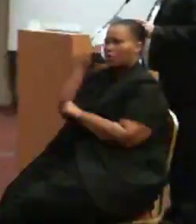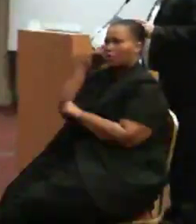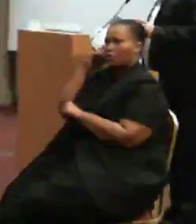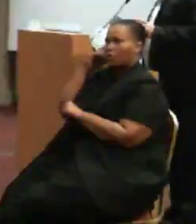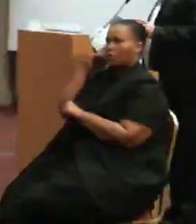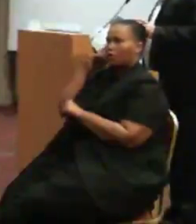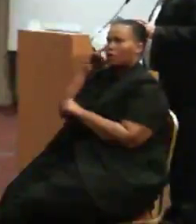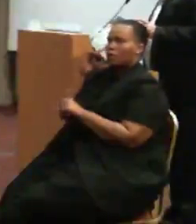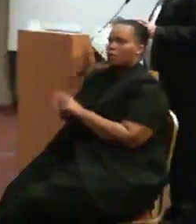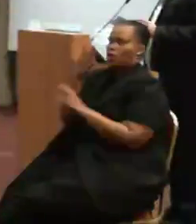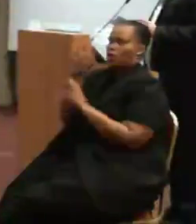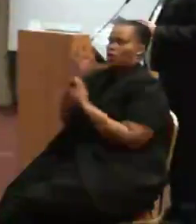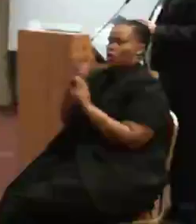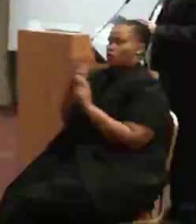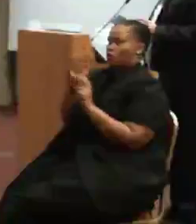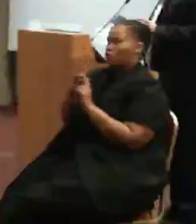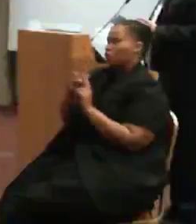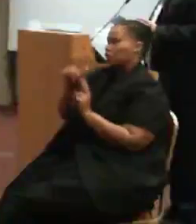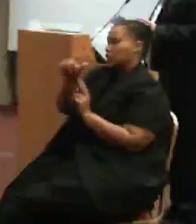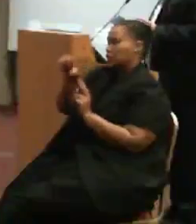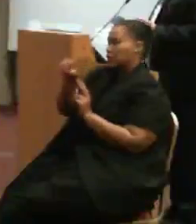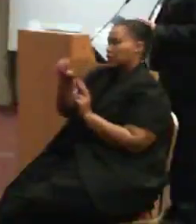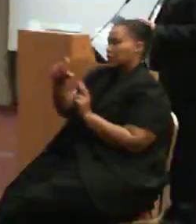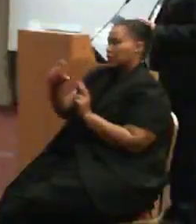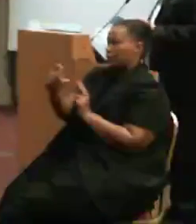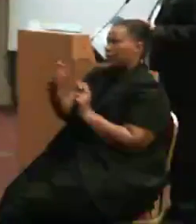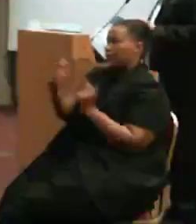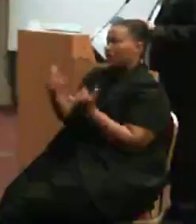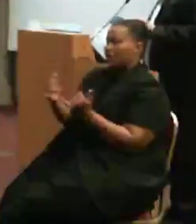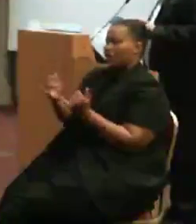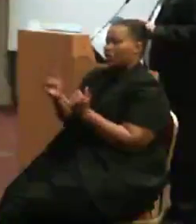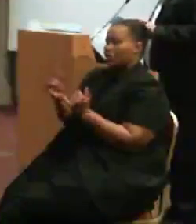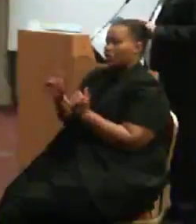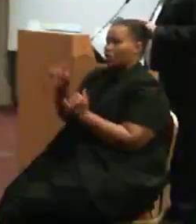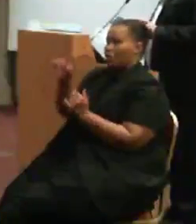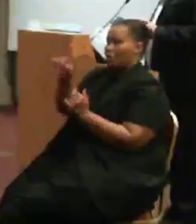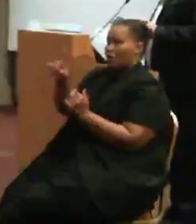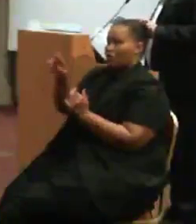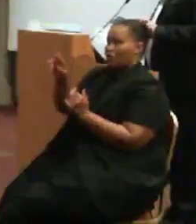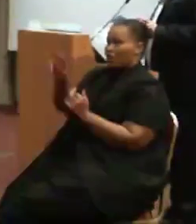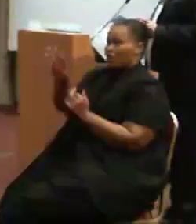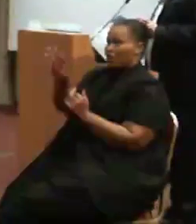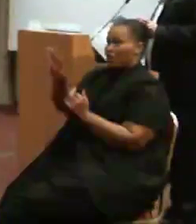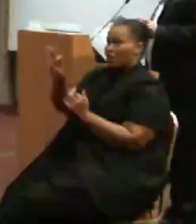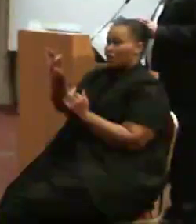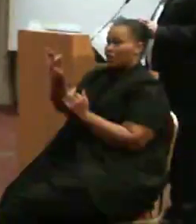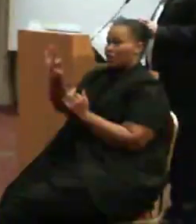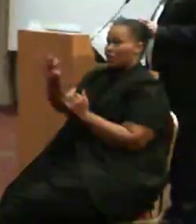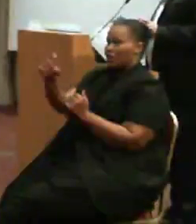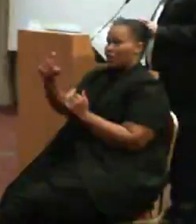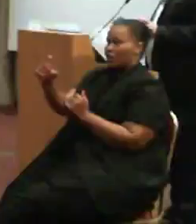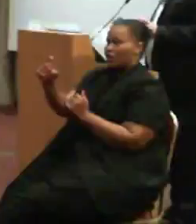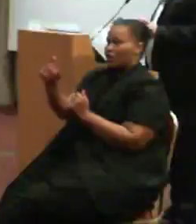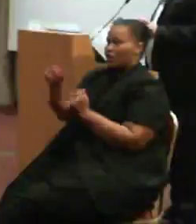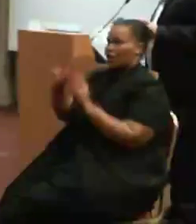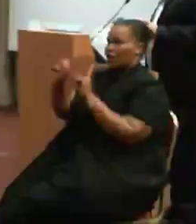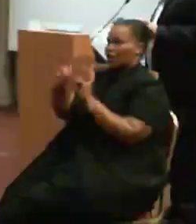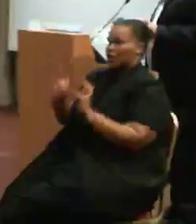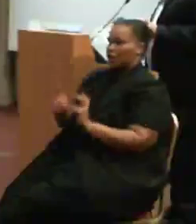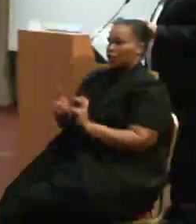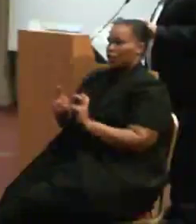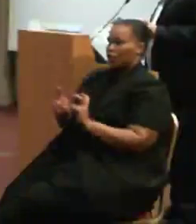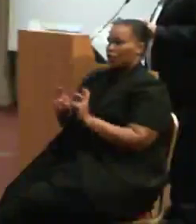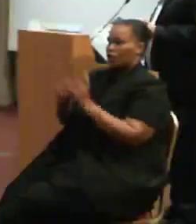cents a kilowatt hour. We're now heading on to R1.43 a kilowatt hour, and Eskom has not given us a new cost